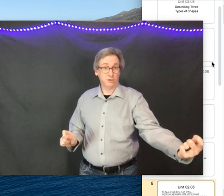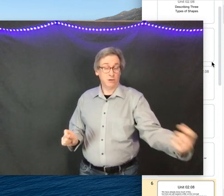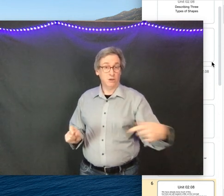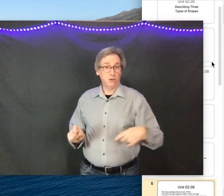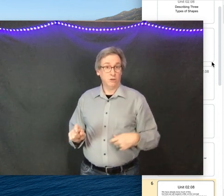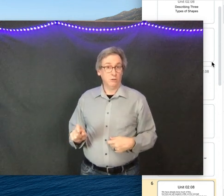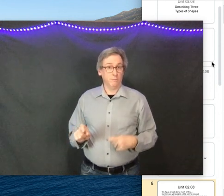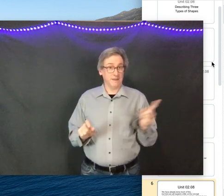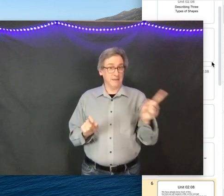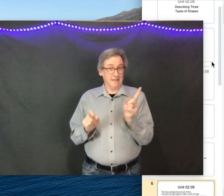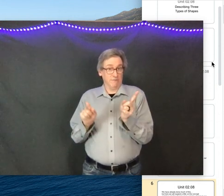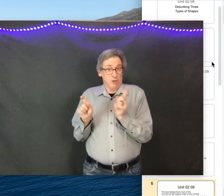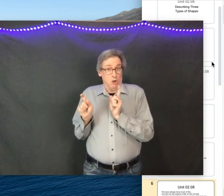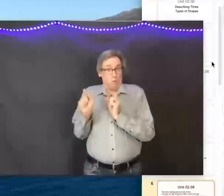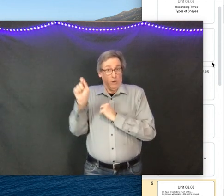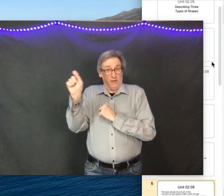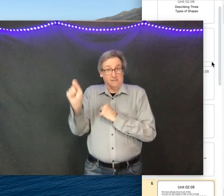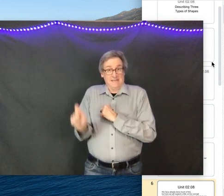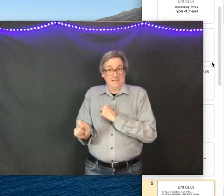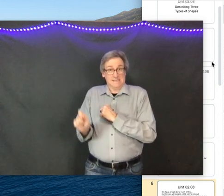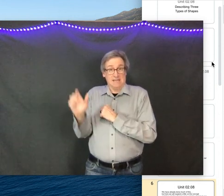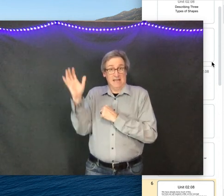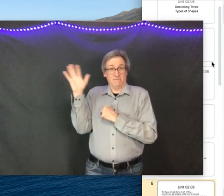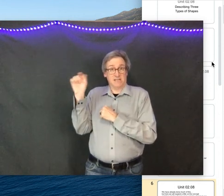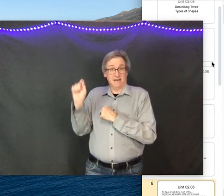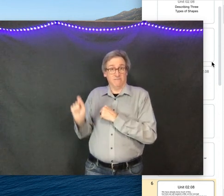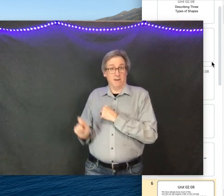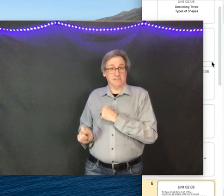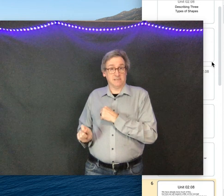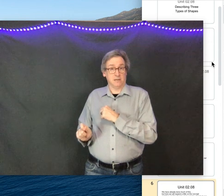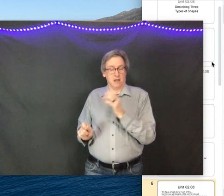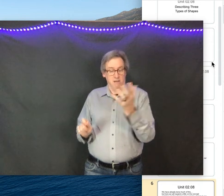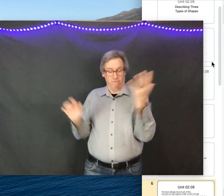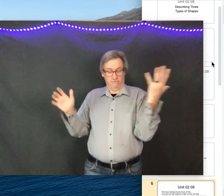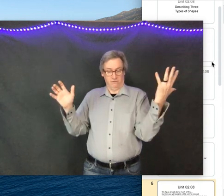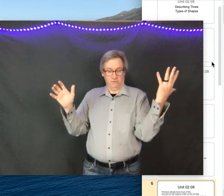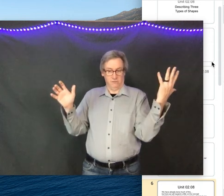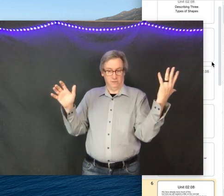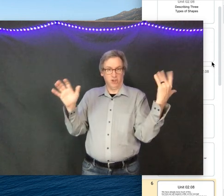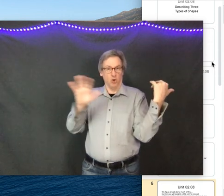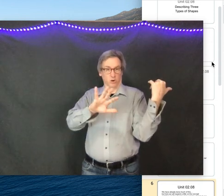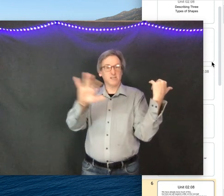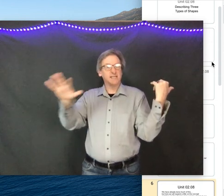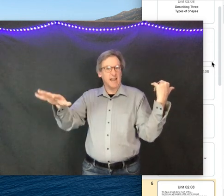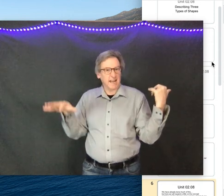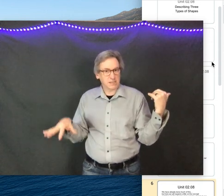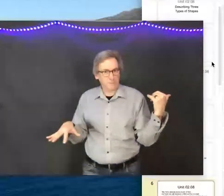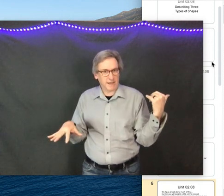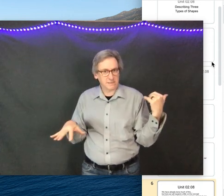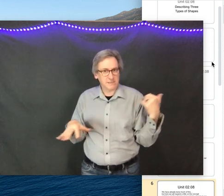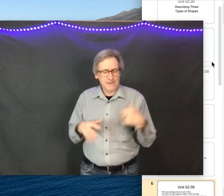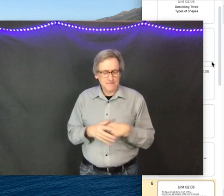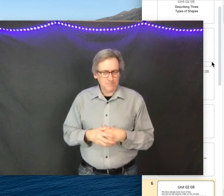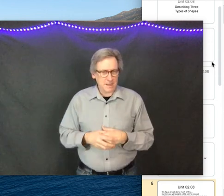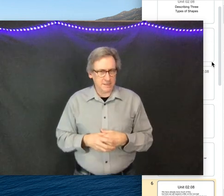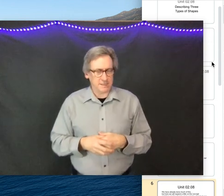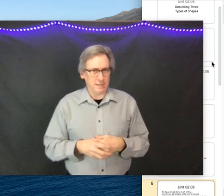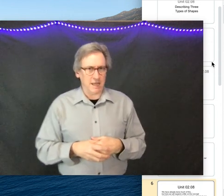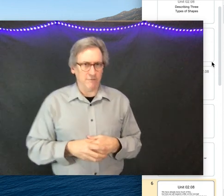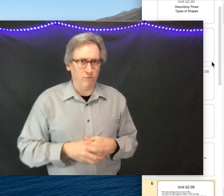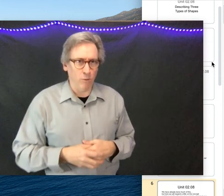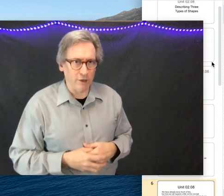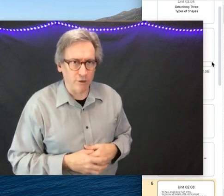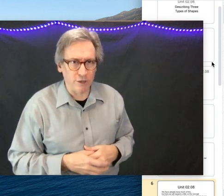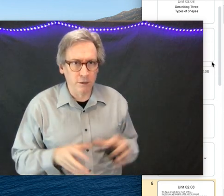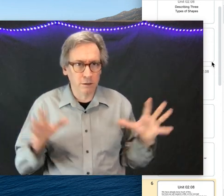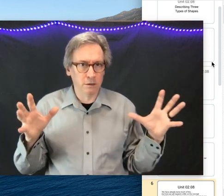page, even though what you're seeing is the left side of your signing space. It's a lot